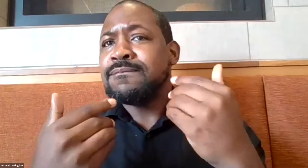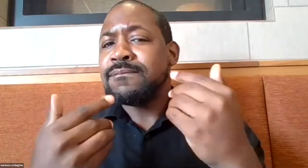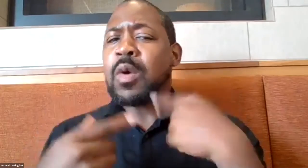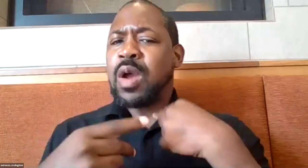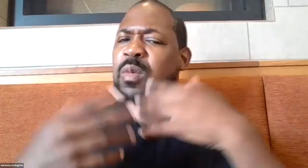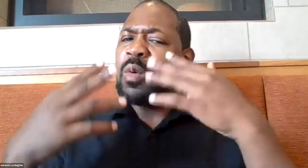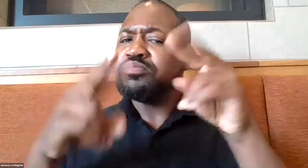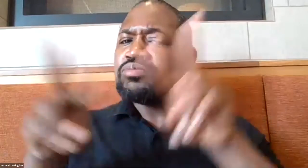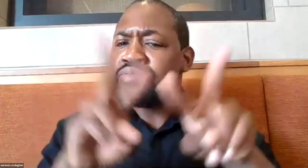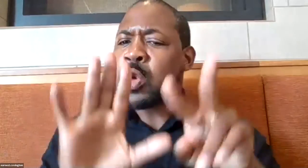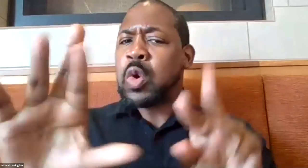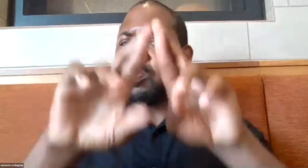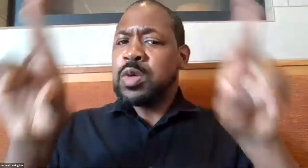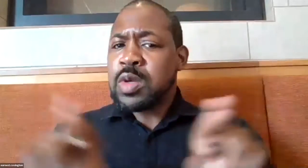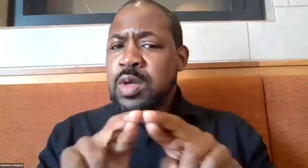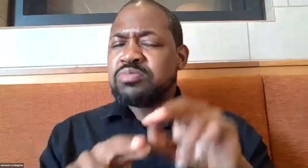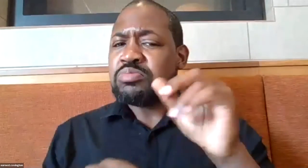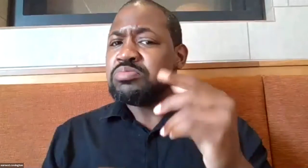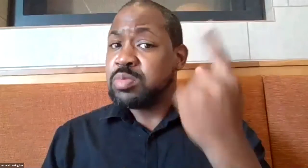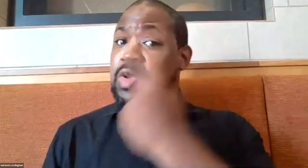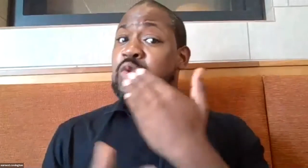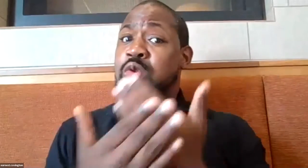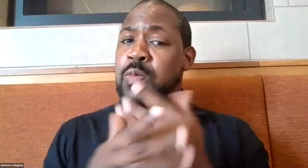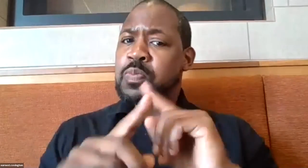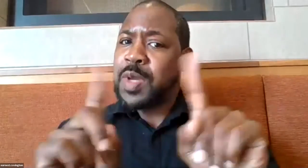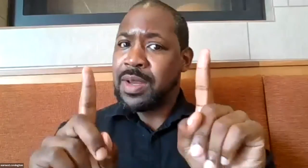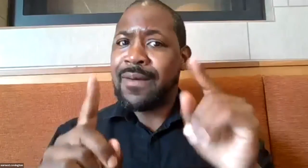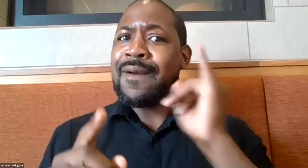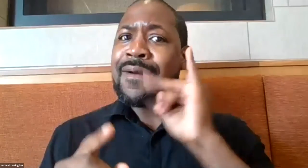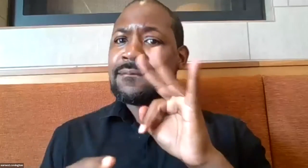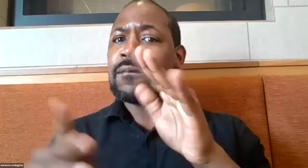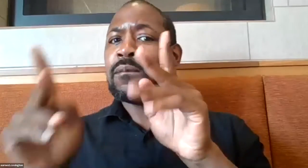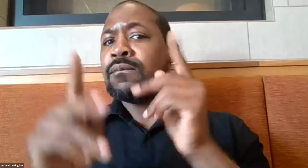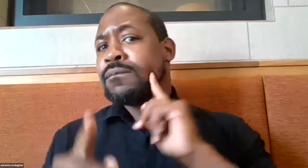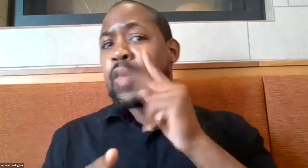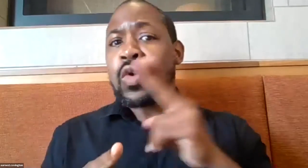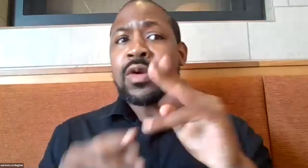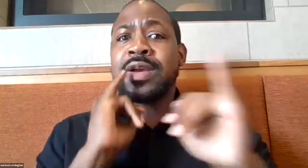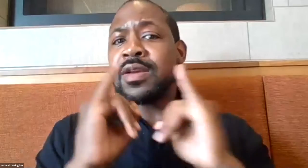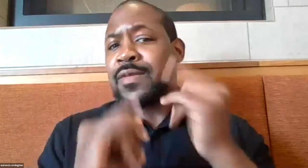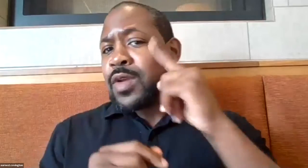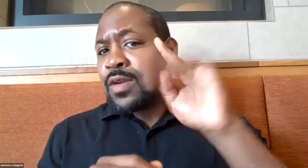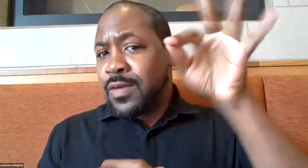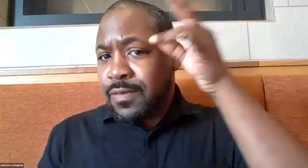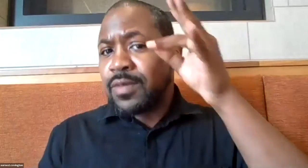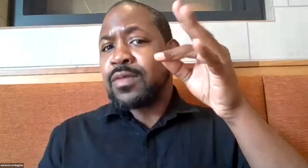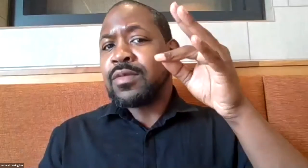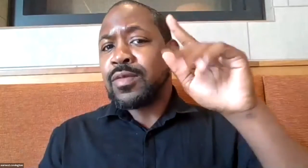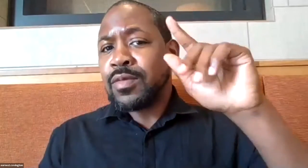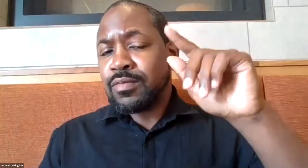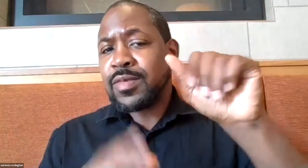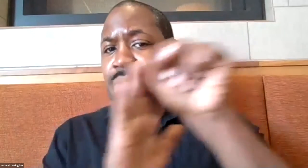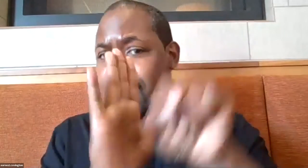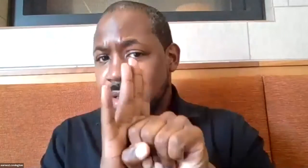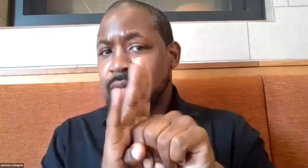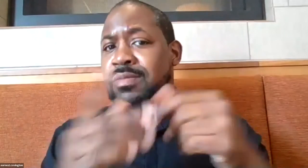They want to hire people with disabilities. and they look at their resumes, and their resumes do look good. But sometimes if a deaf or hard of